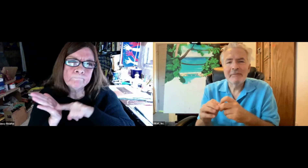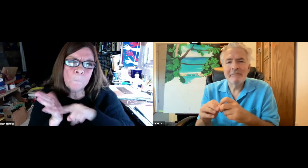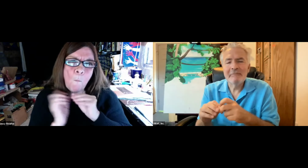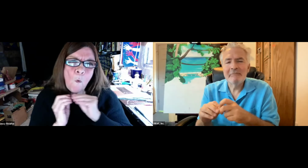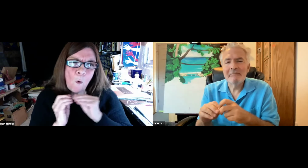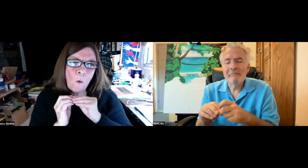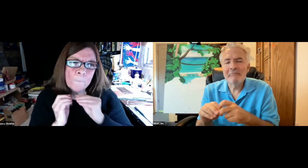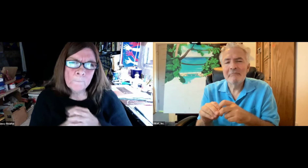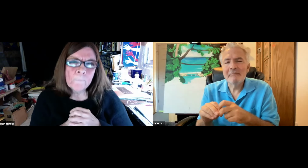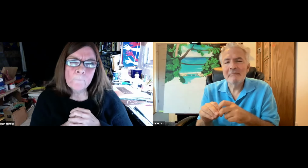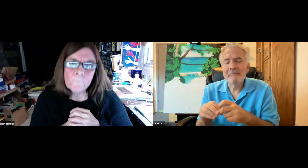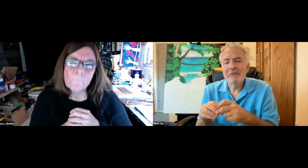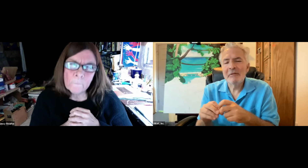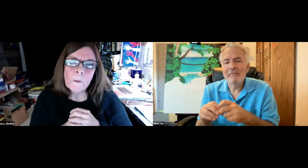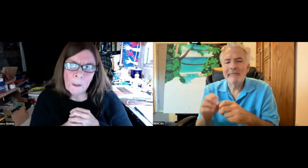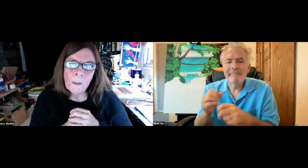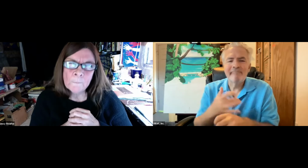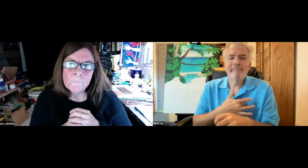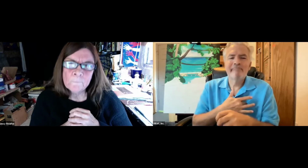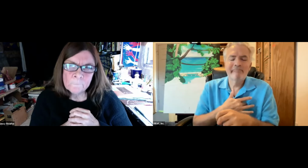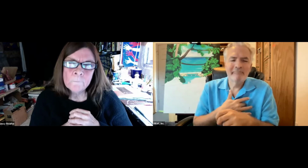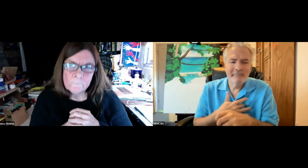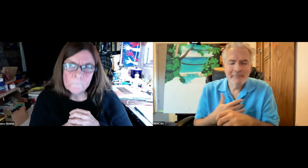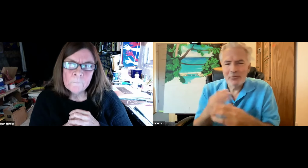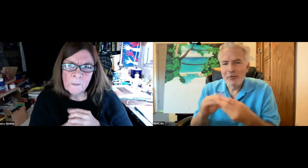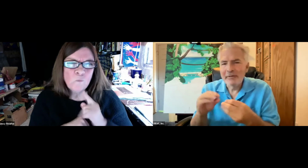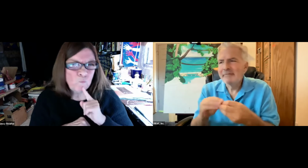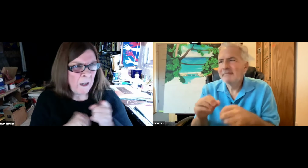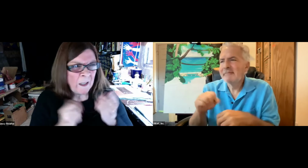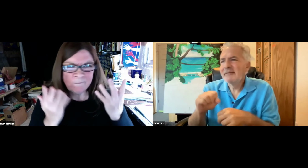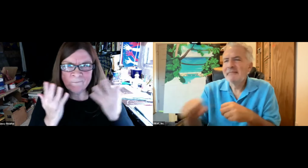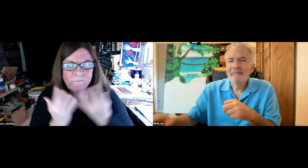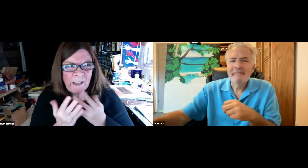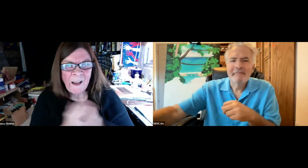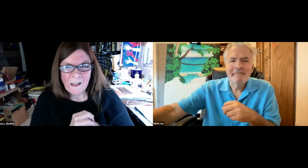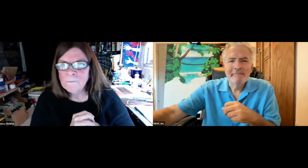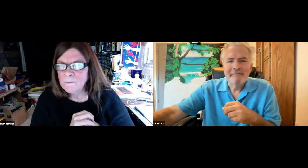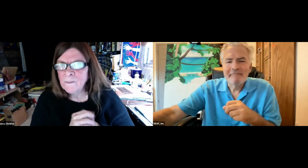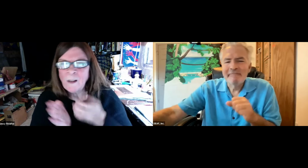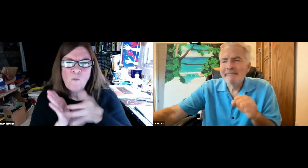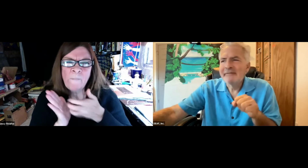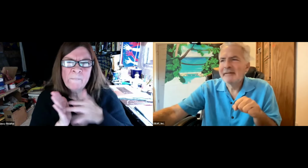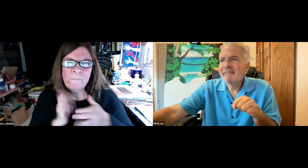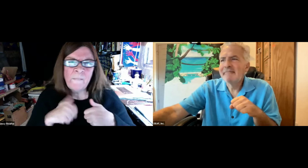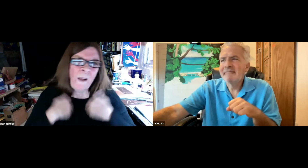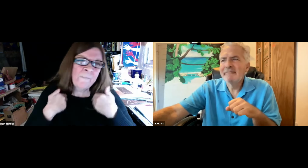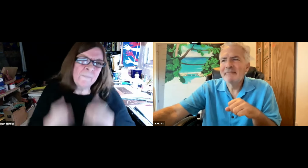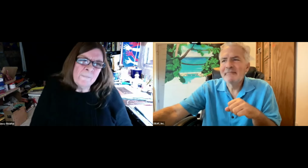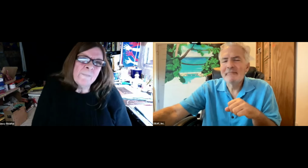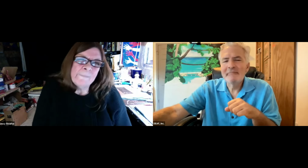be honest, Tony. But I can definitely look further into that. Oh, it's just such a touching story.